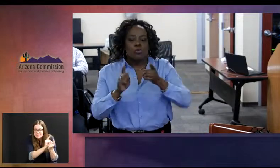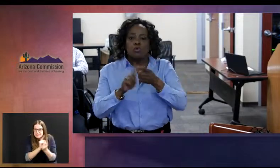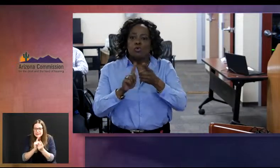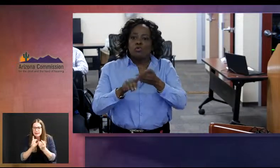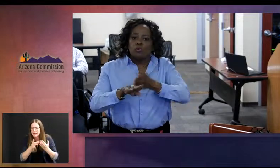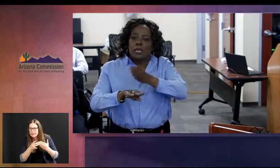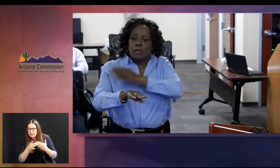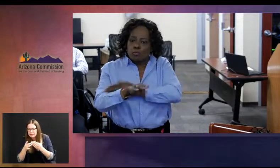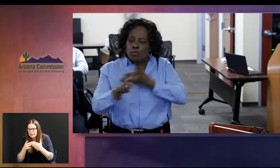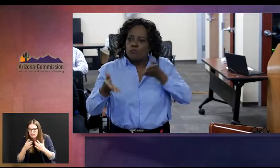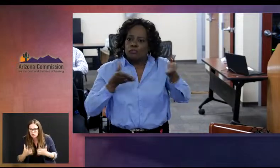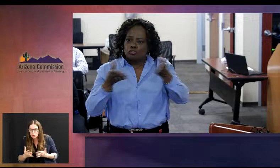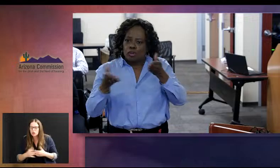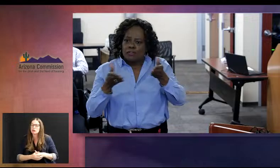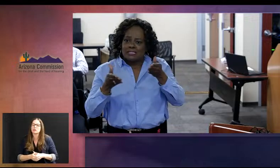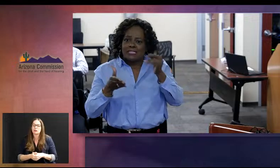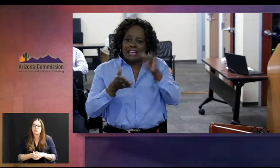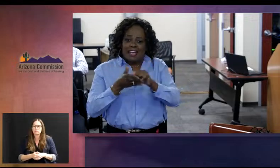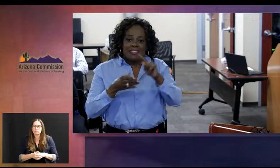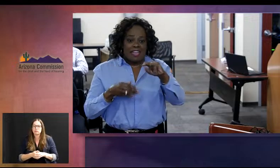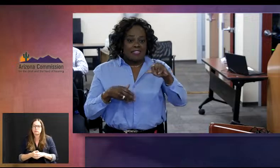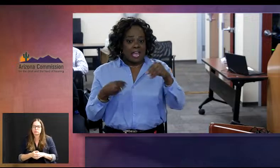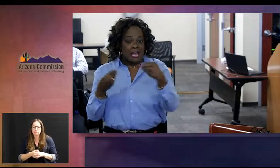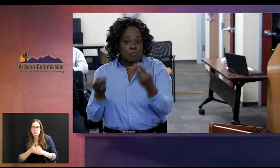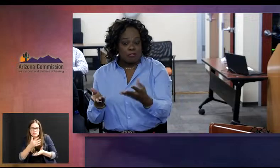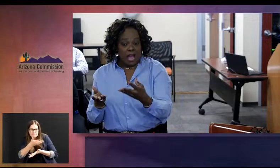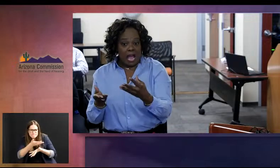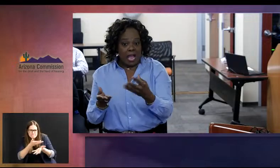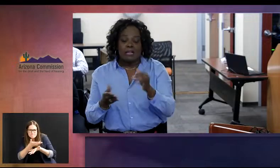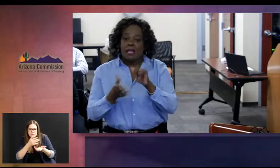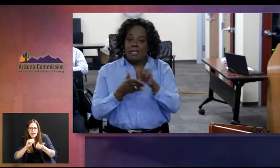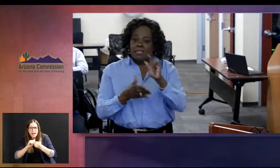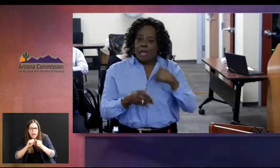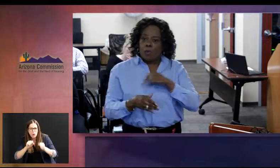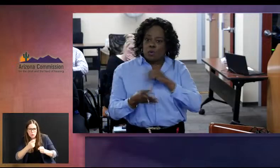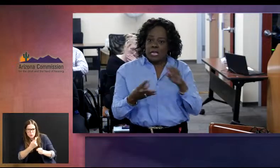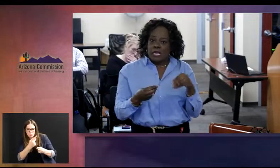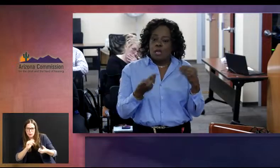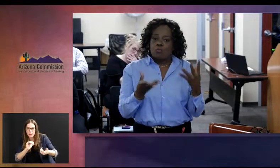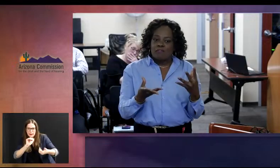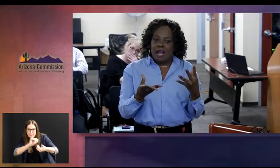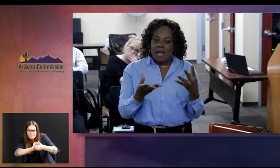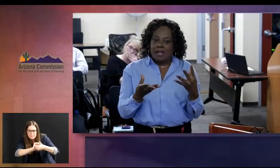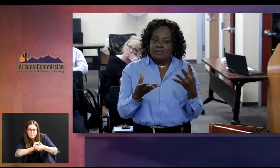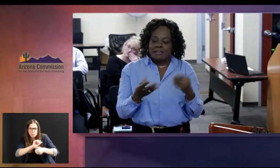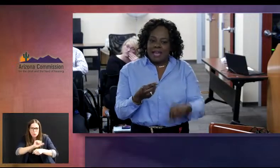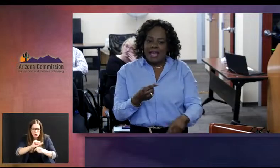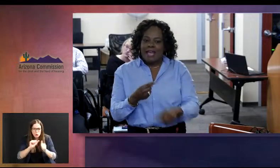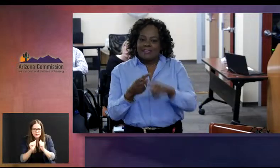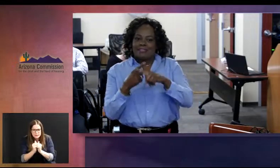to agree to talk about ways to partner and improve the services that they provide,